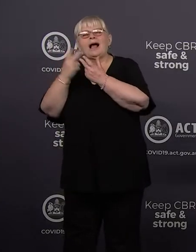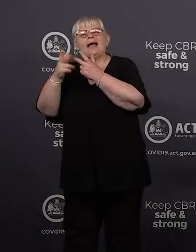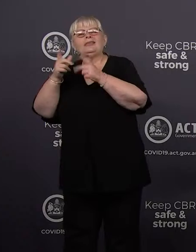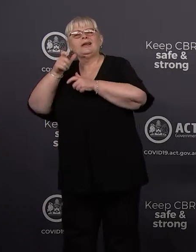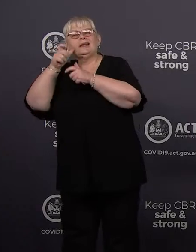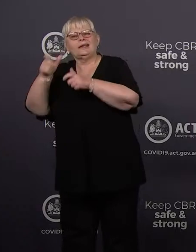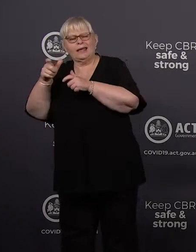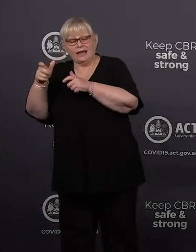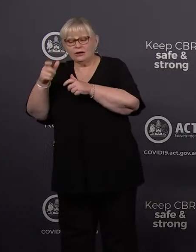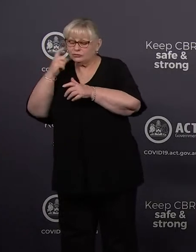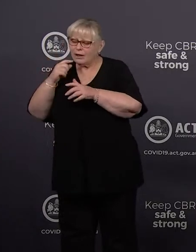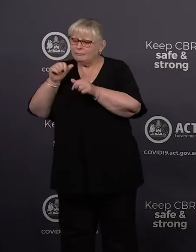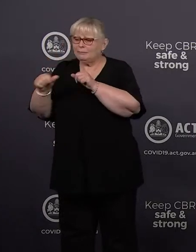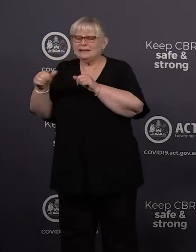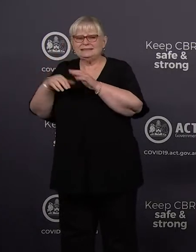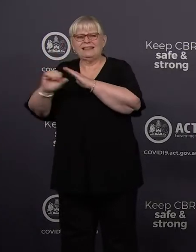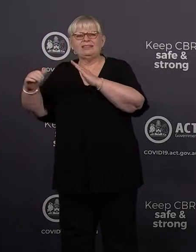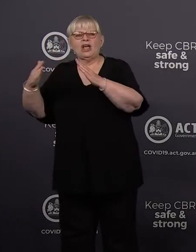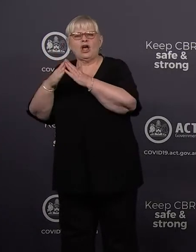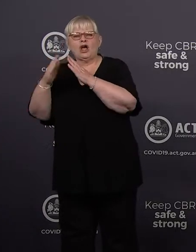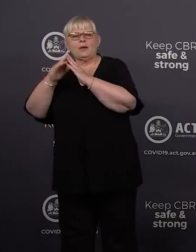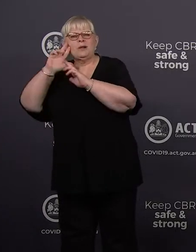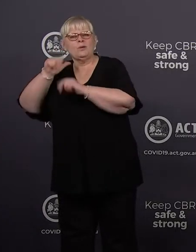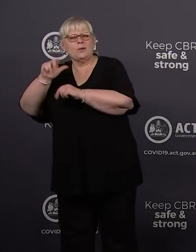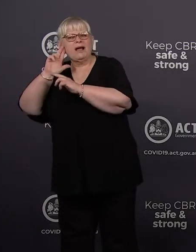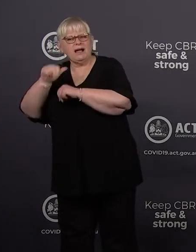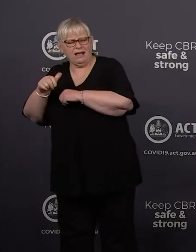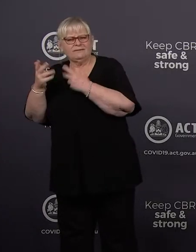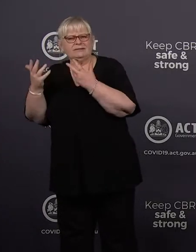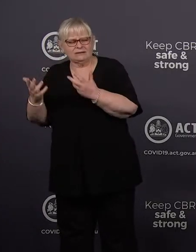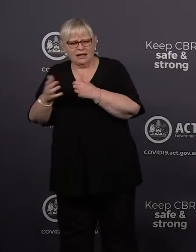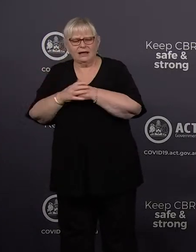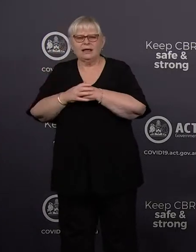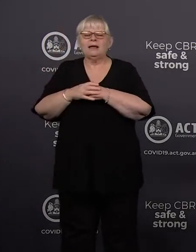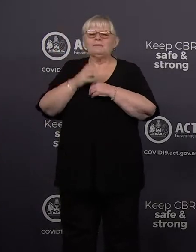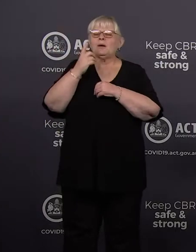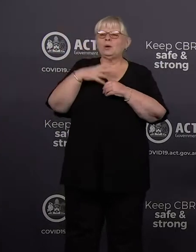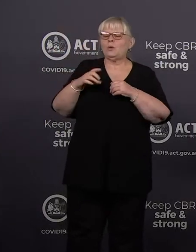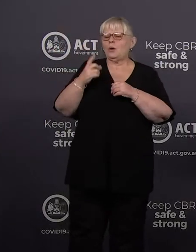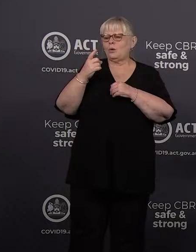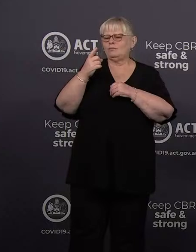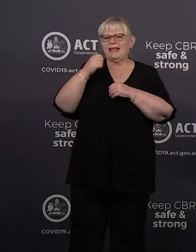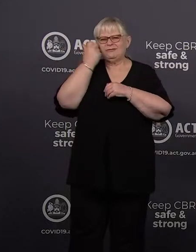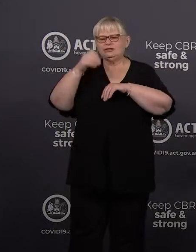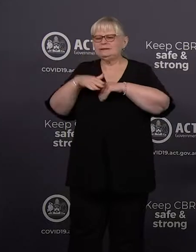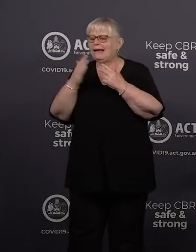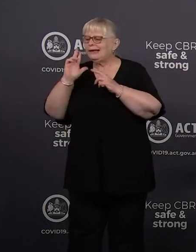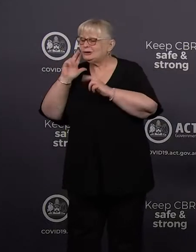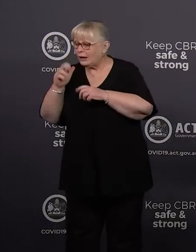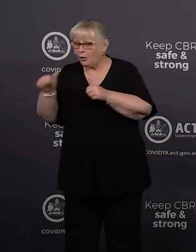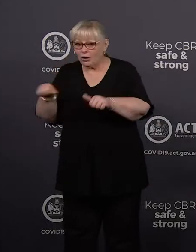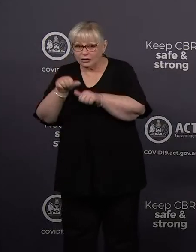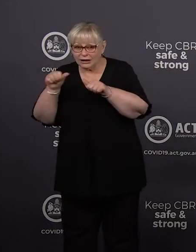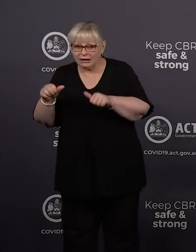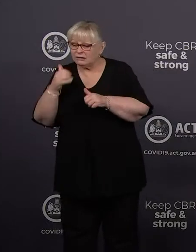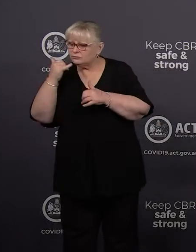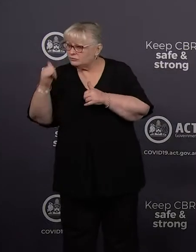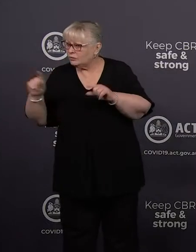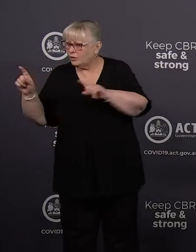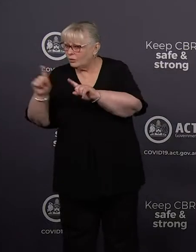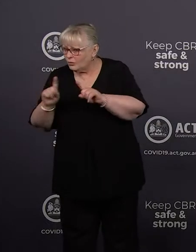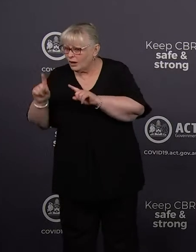best to care for them in their home. And the intention of this is to at least do a daily check-in with cases in their own homes and check